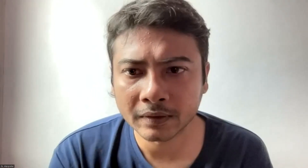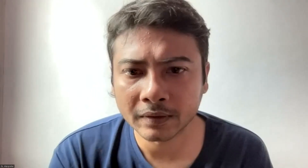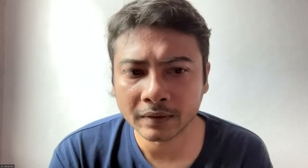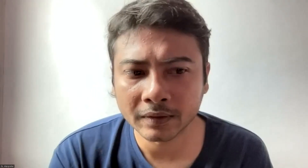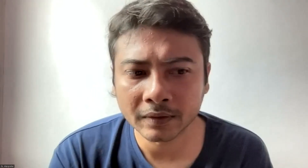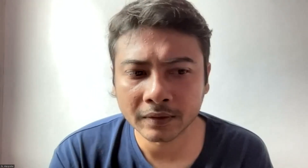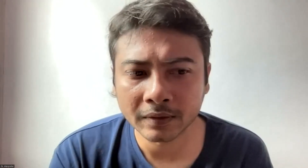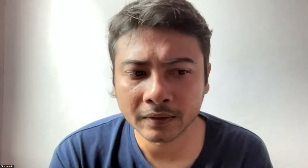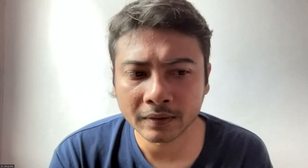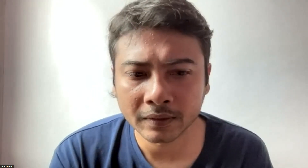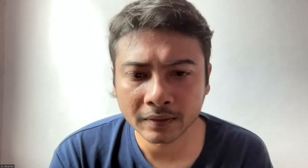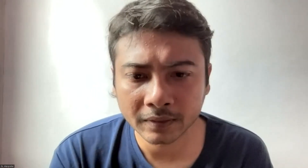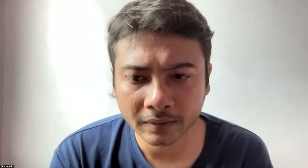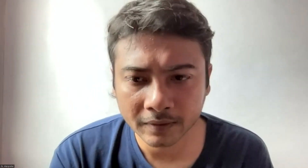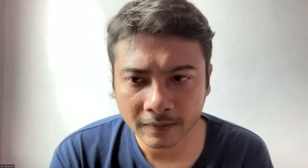again.